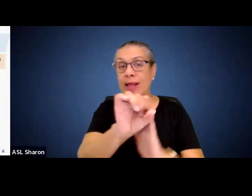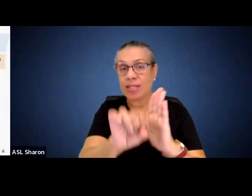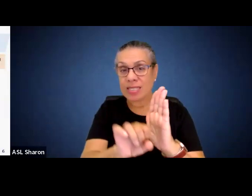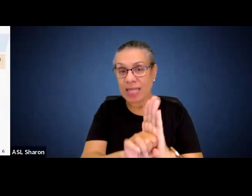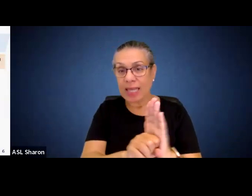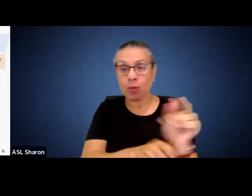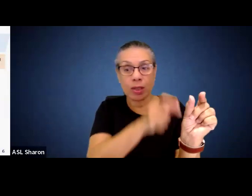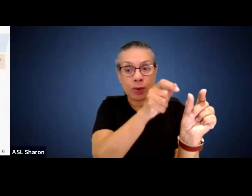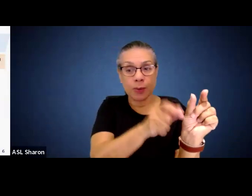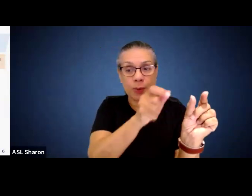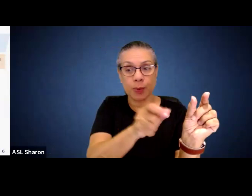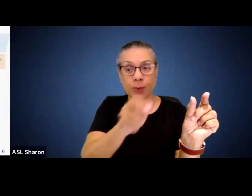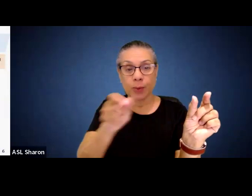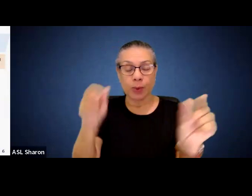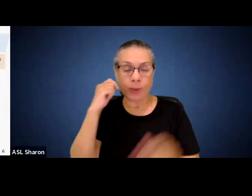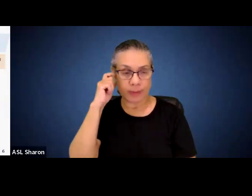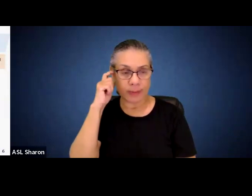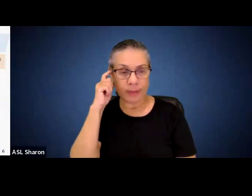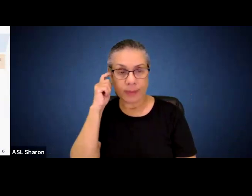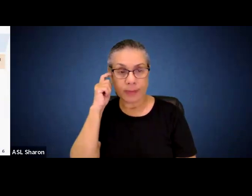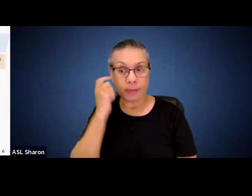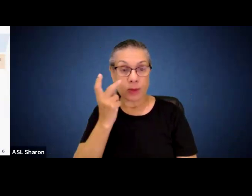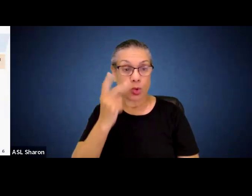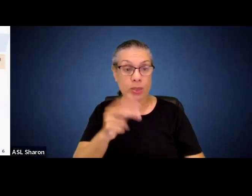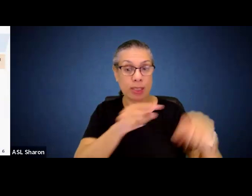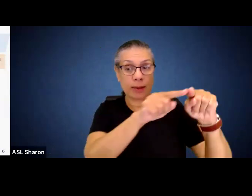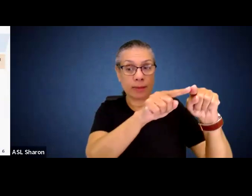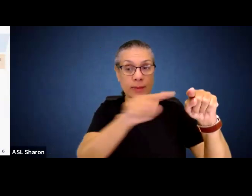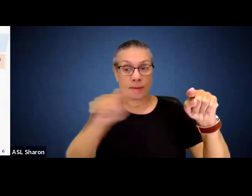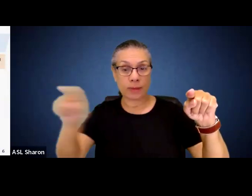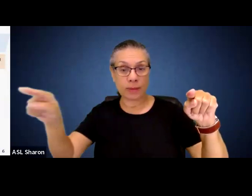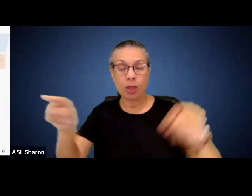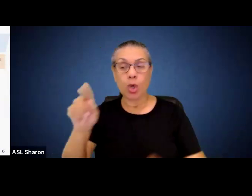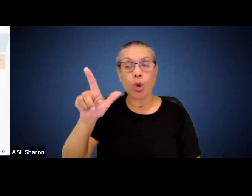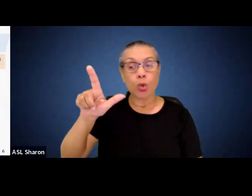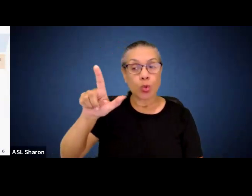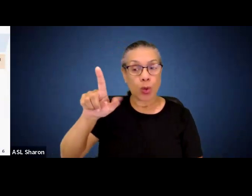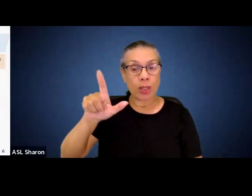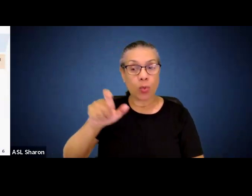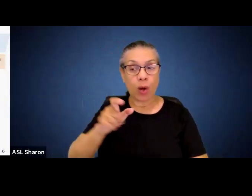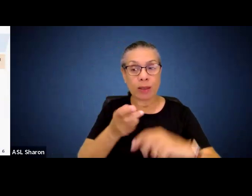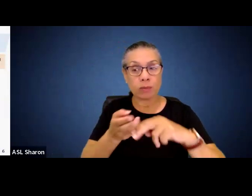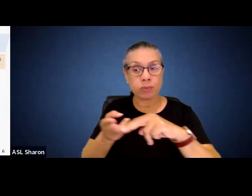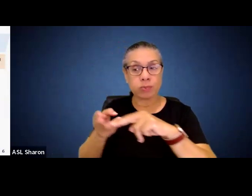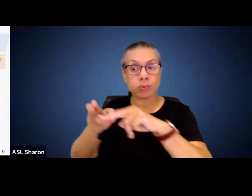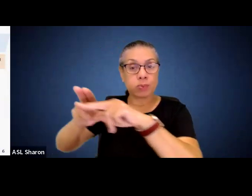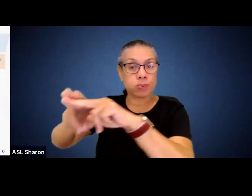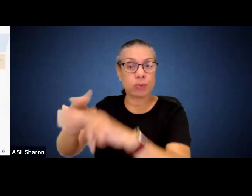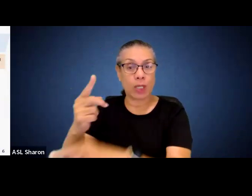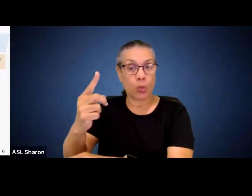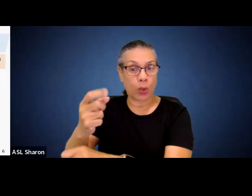percentile. We can see in this graph that 21 transformation schools increased their rating over the past